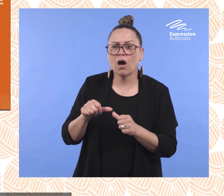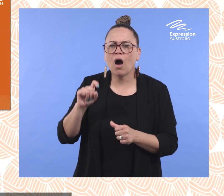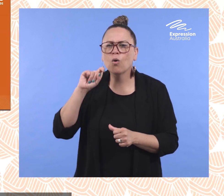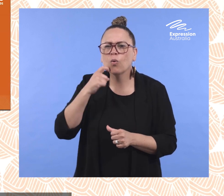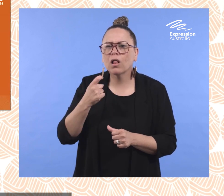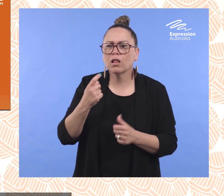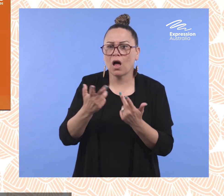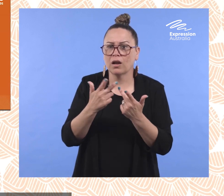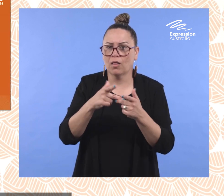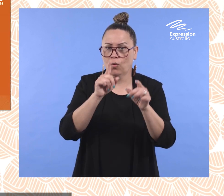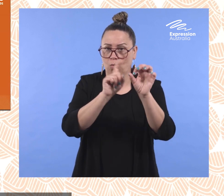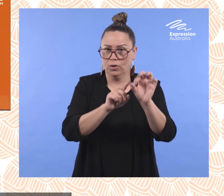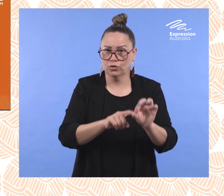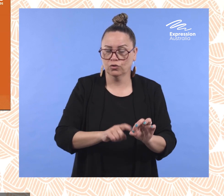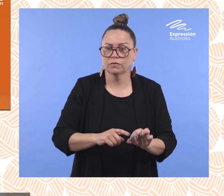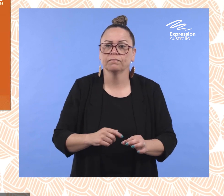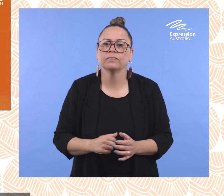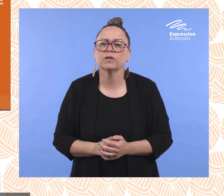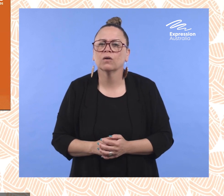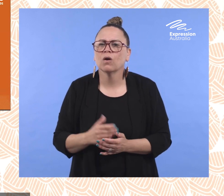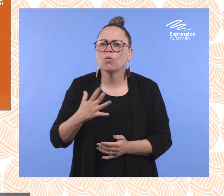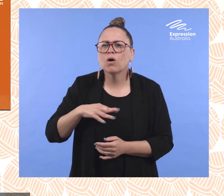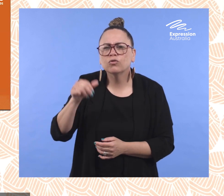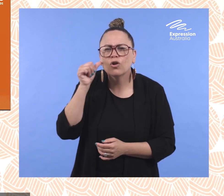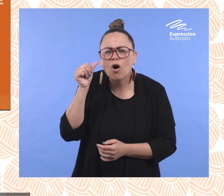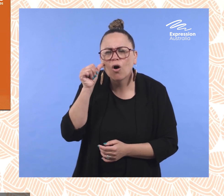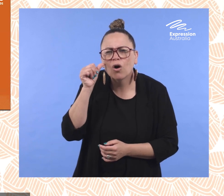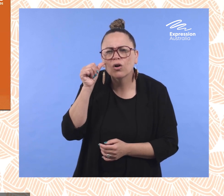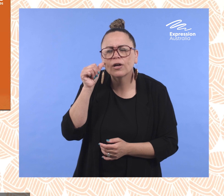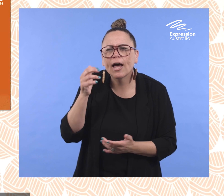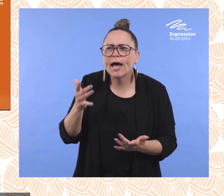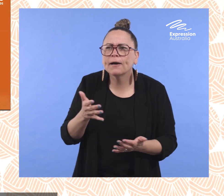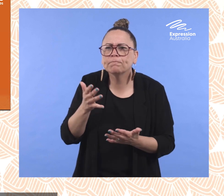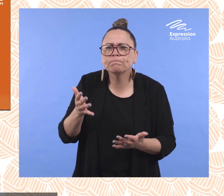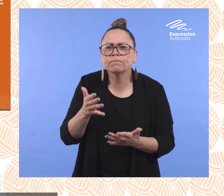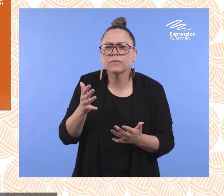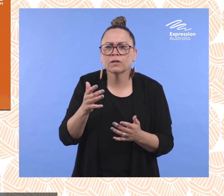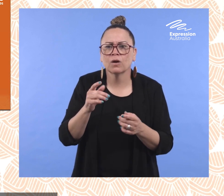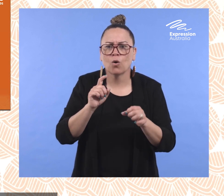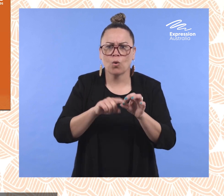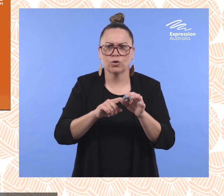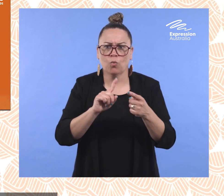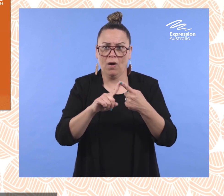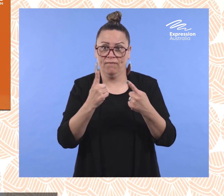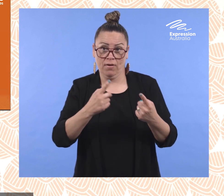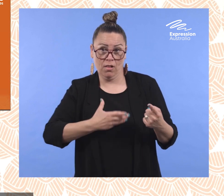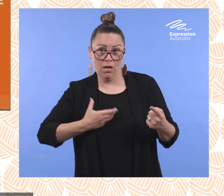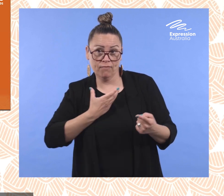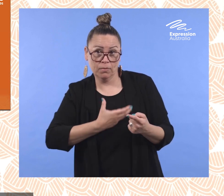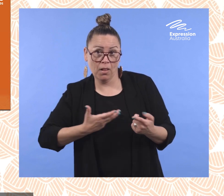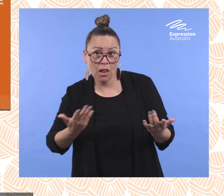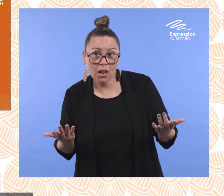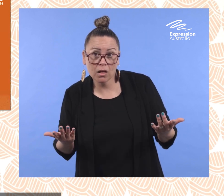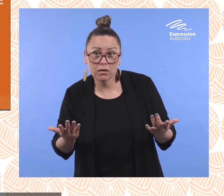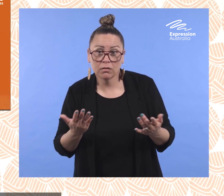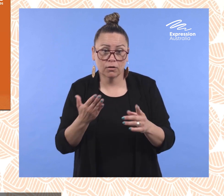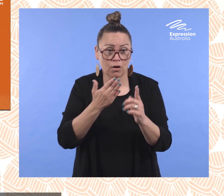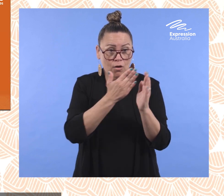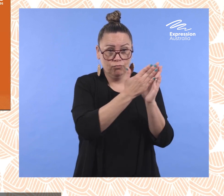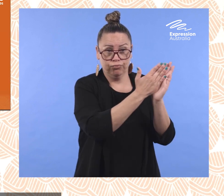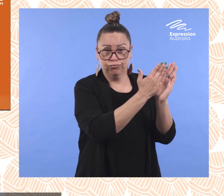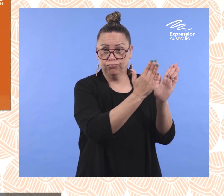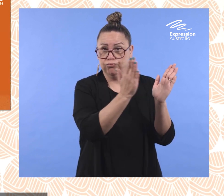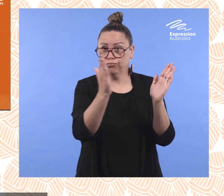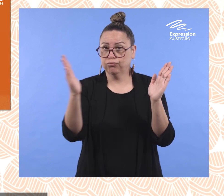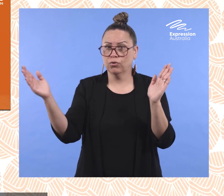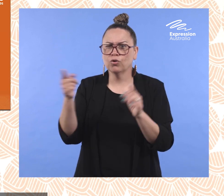run another poll just to see, firstly, that question on comfort. So how you